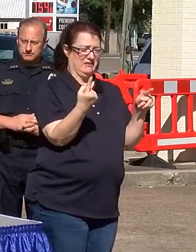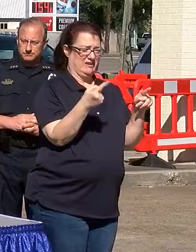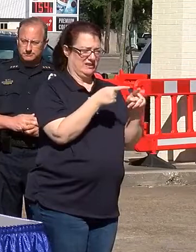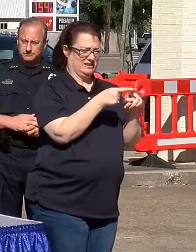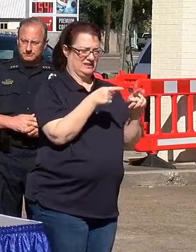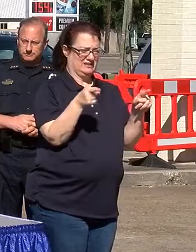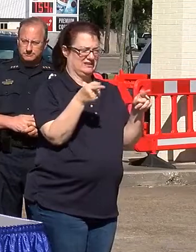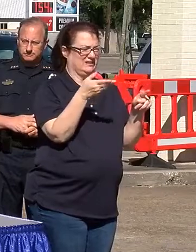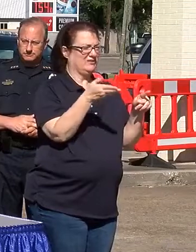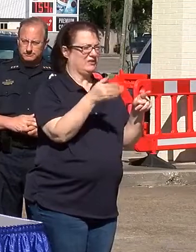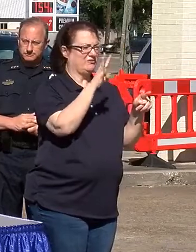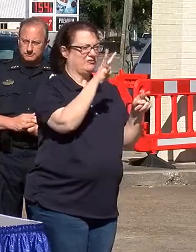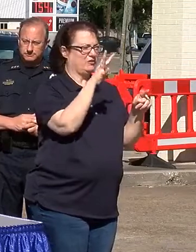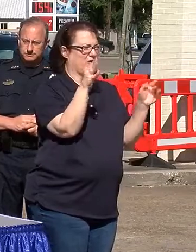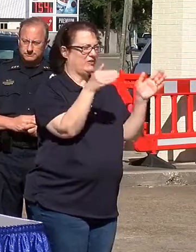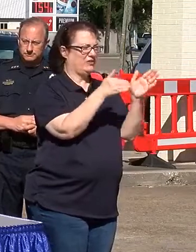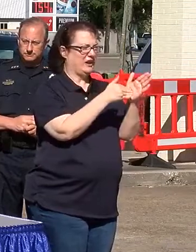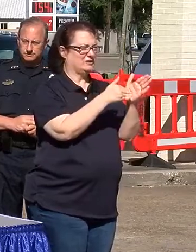there have been